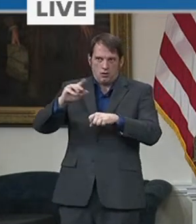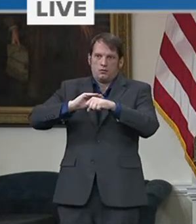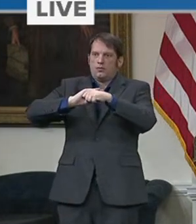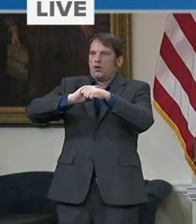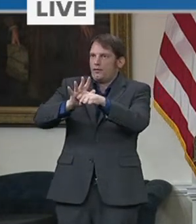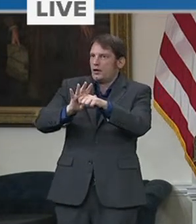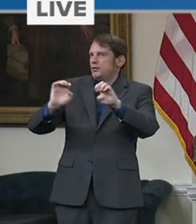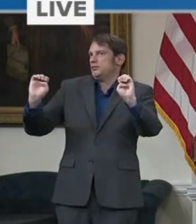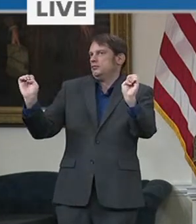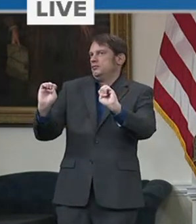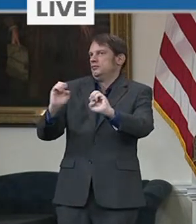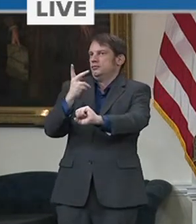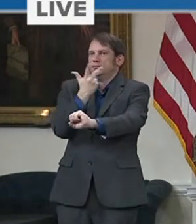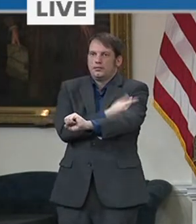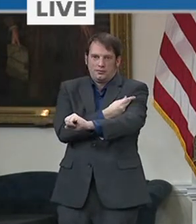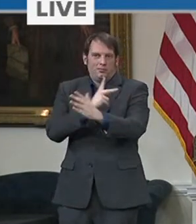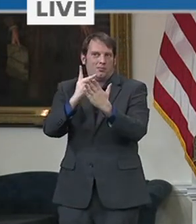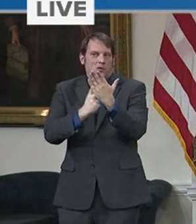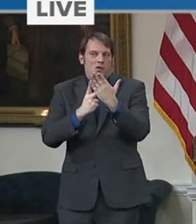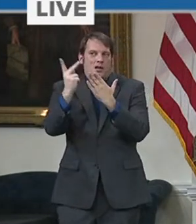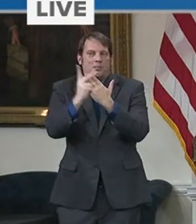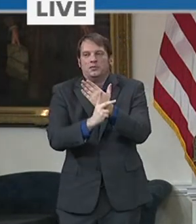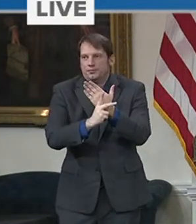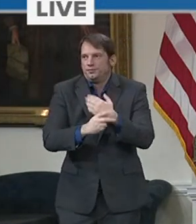emergency vaccination programs.